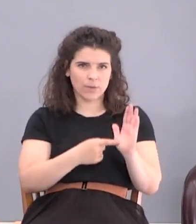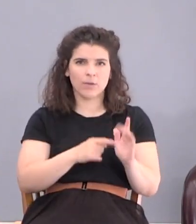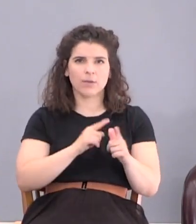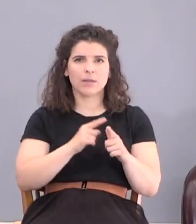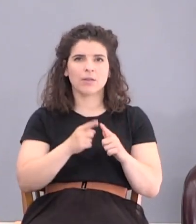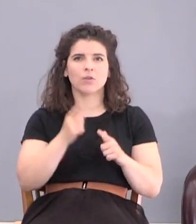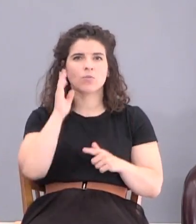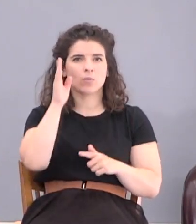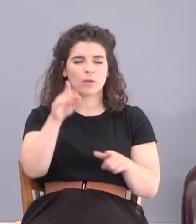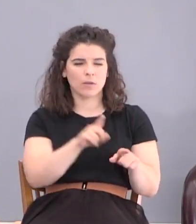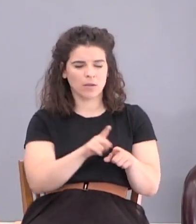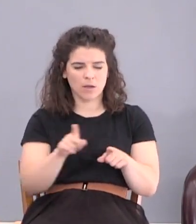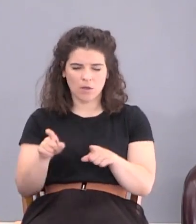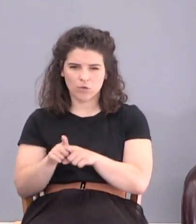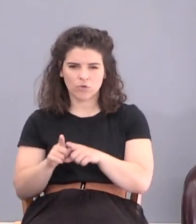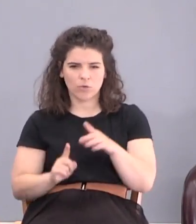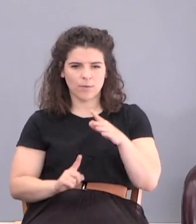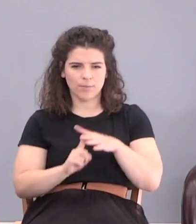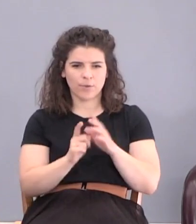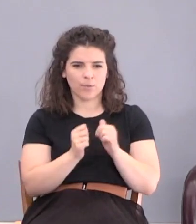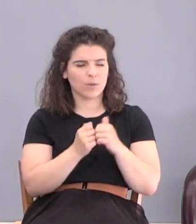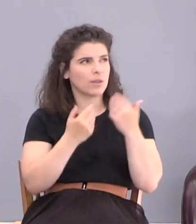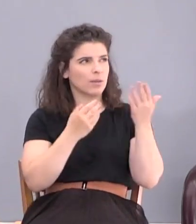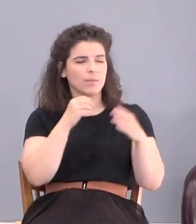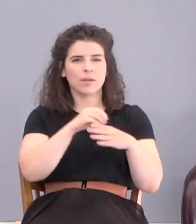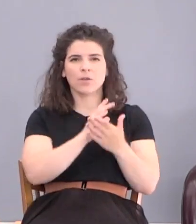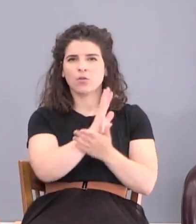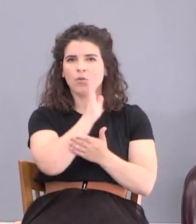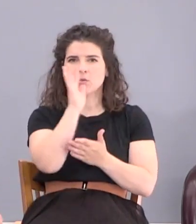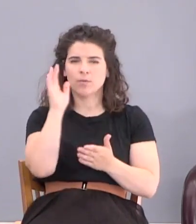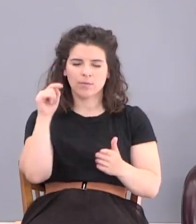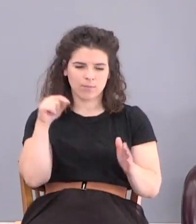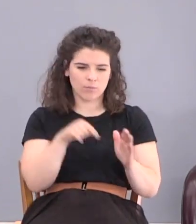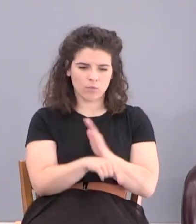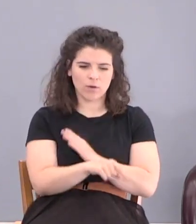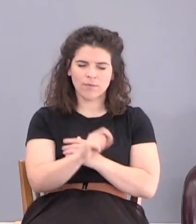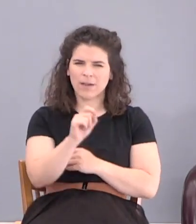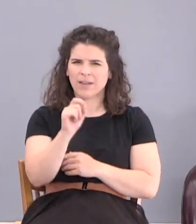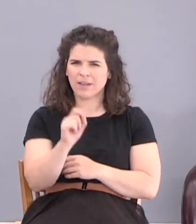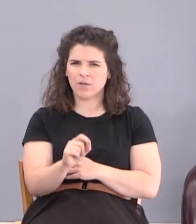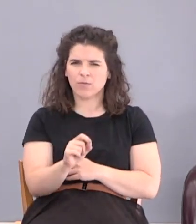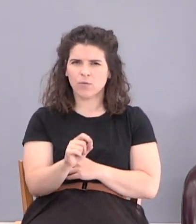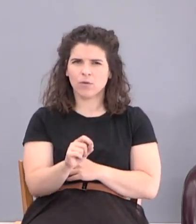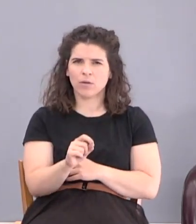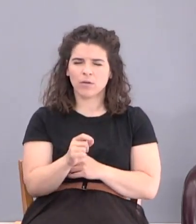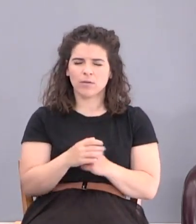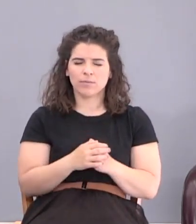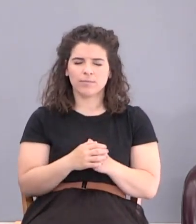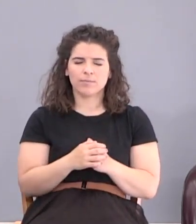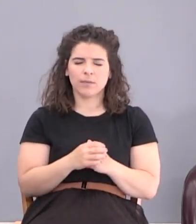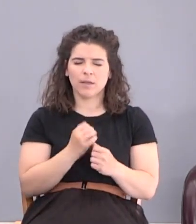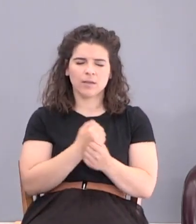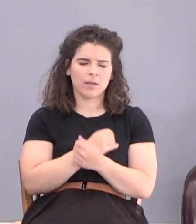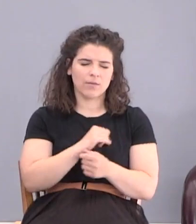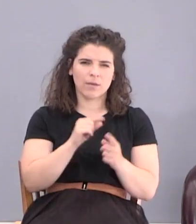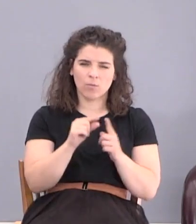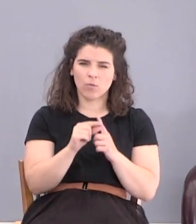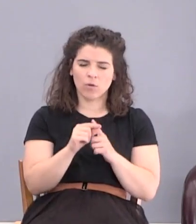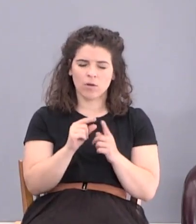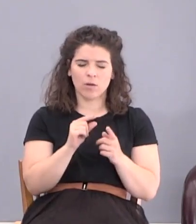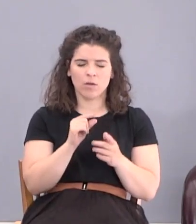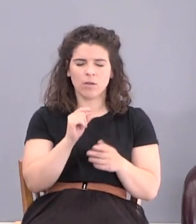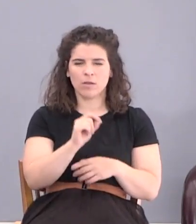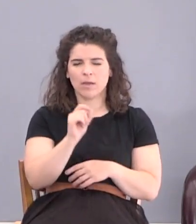also appear with him in glory. Mortify therefore." And so I love that word, therefore. So those four verses, now